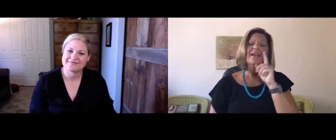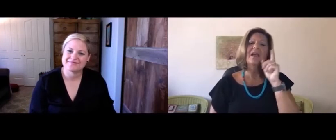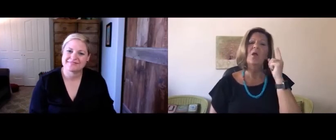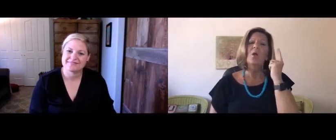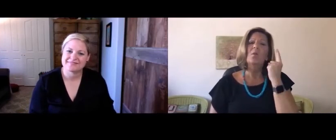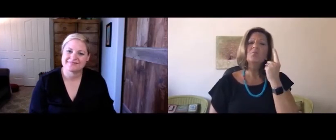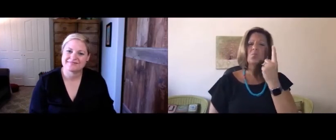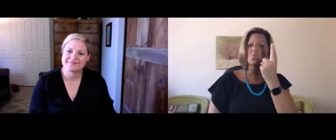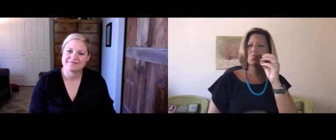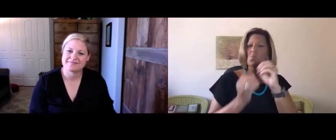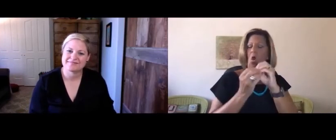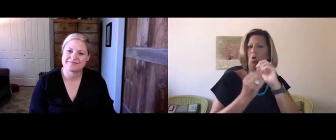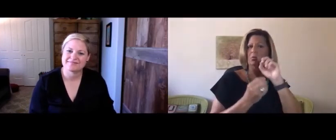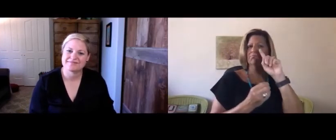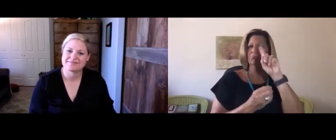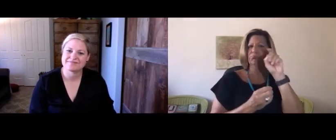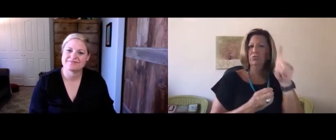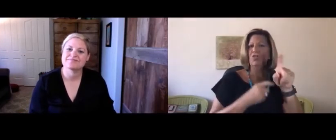in.